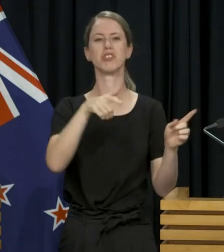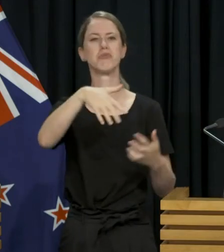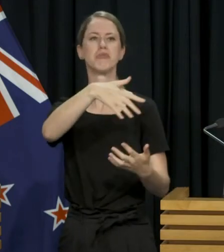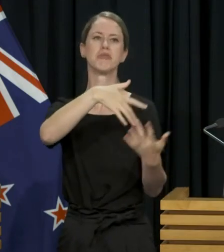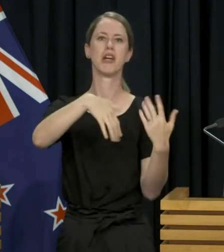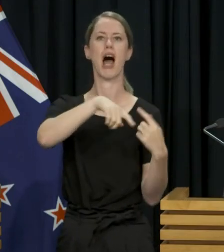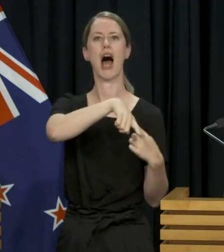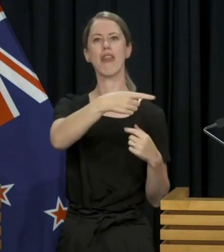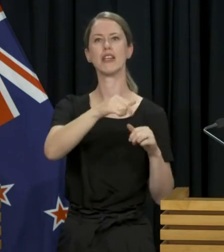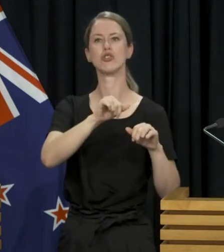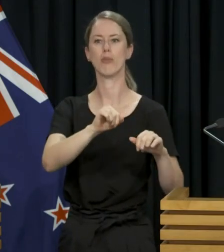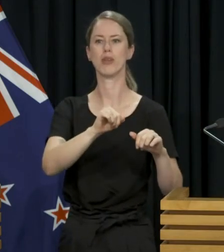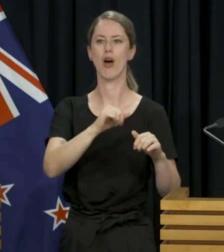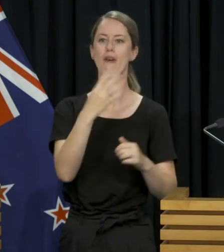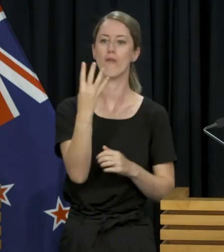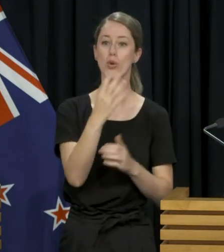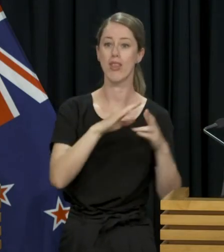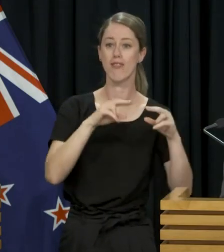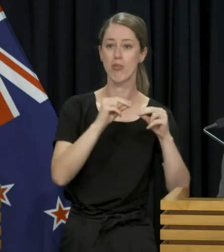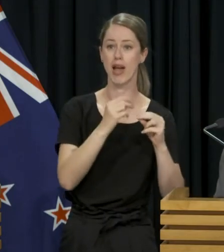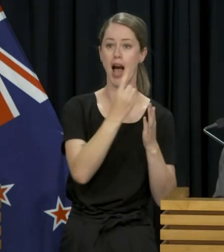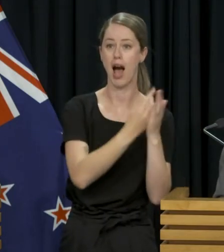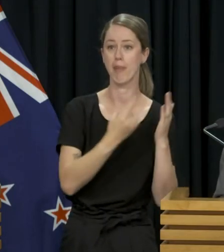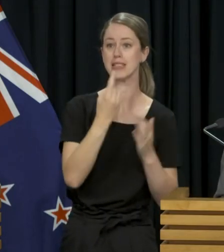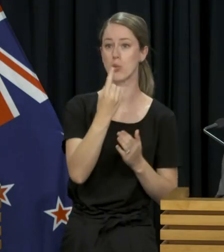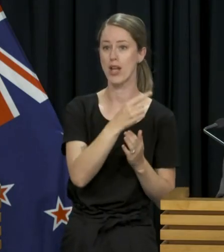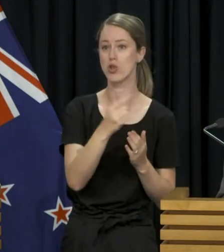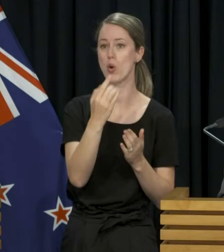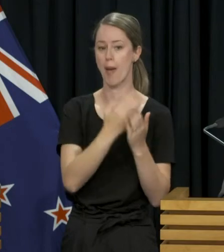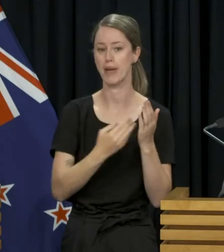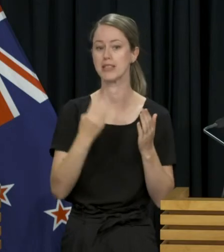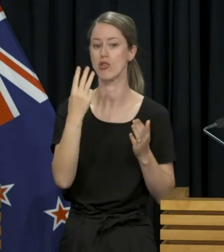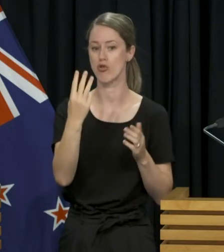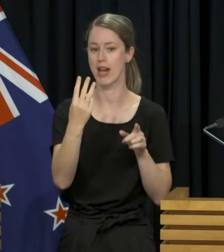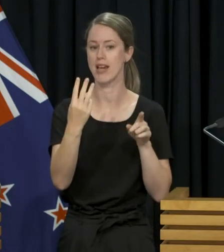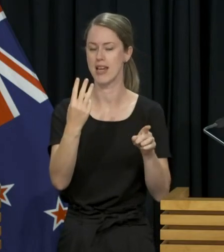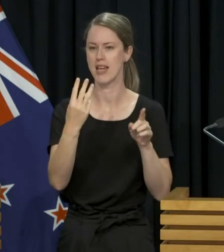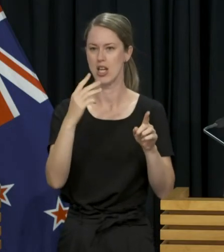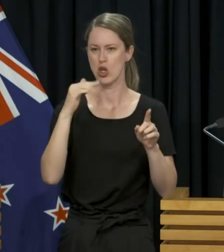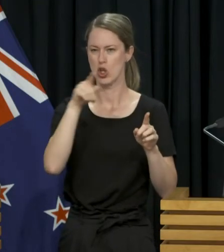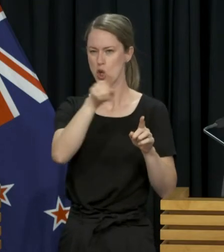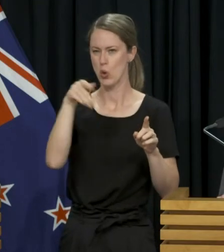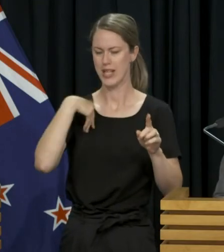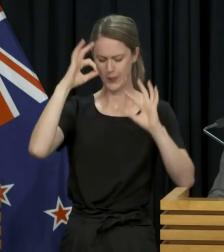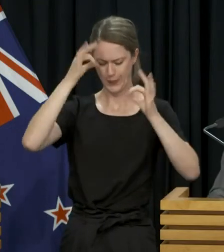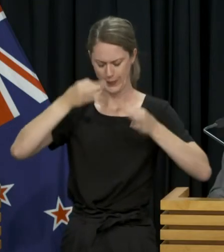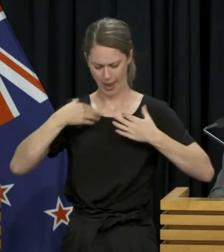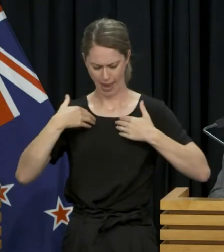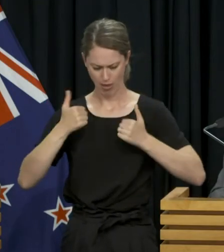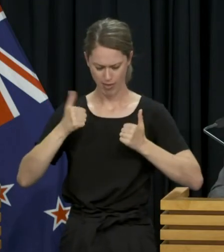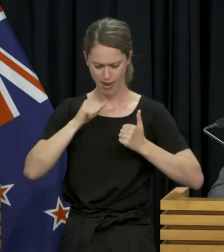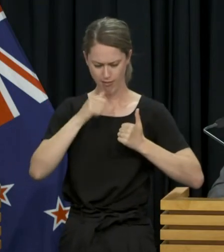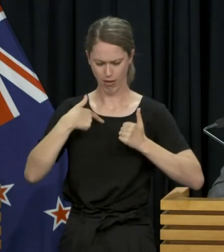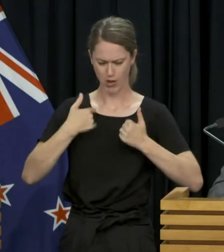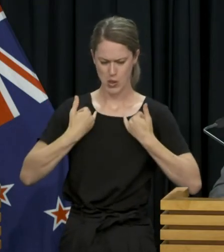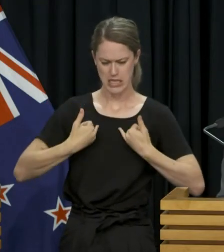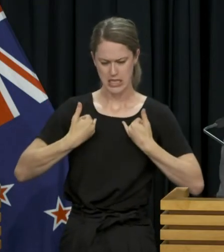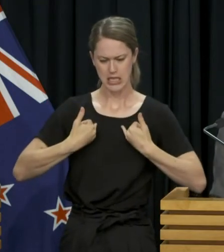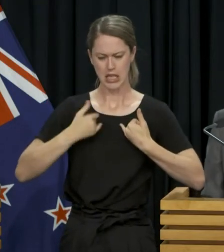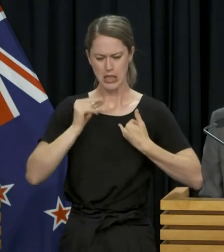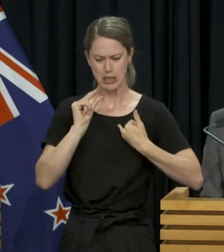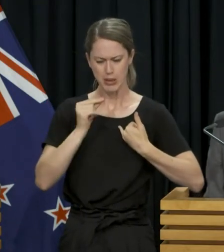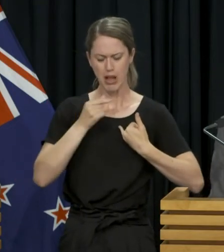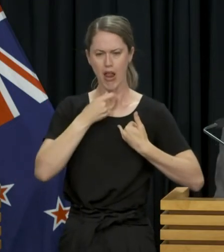February between 1:30 and 3:30, it is simply a requirement to monitor your health for the next 14 days, and if you begin to feel